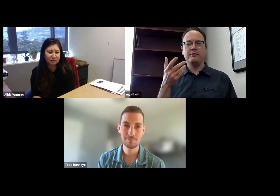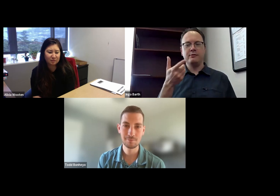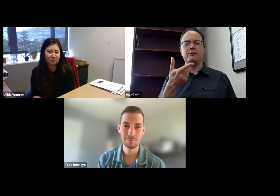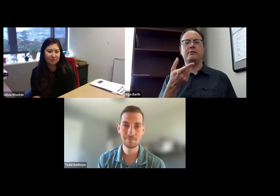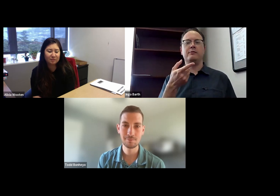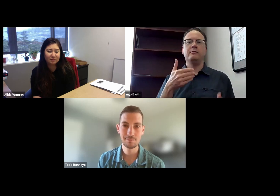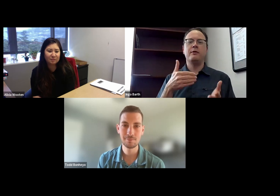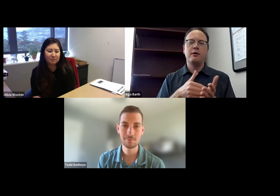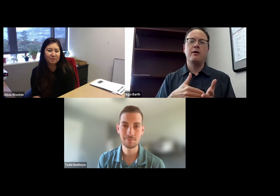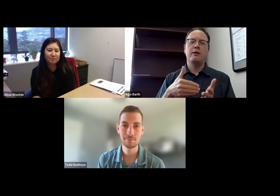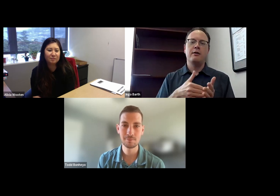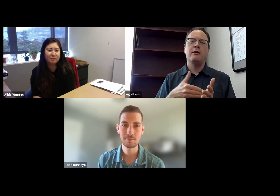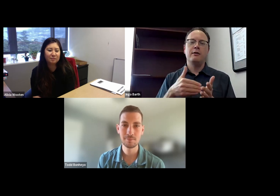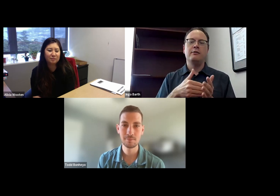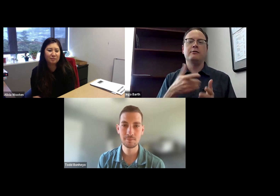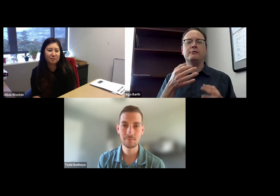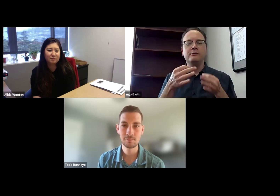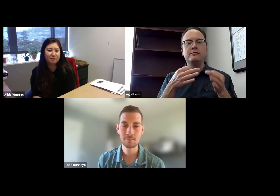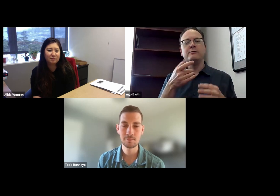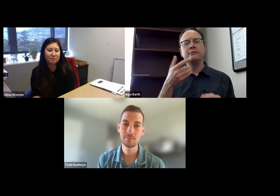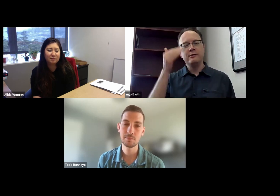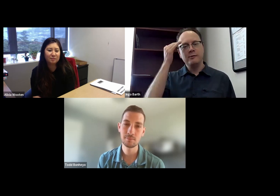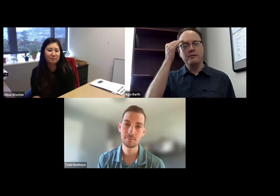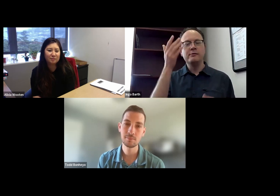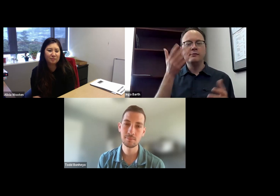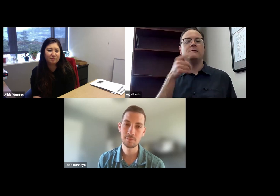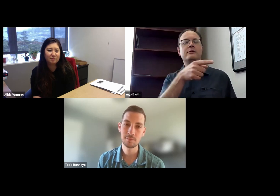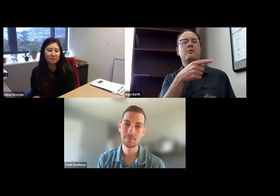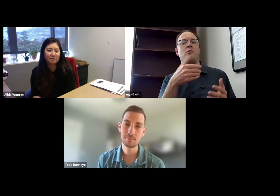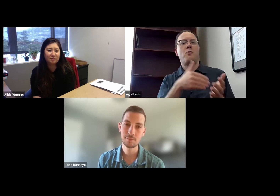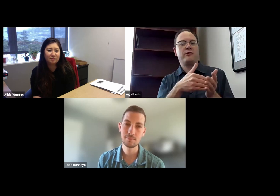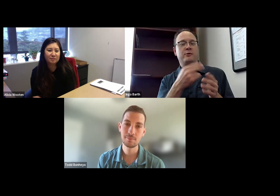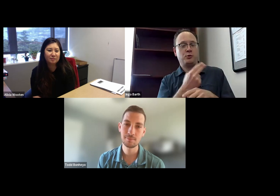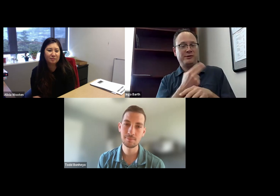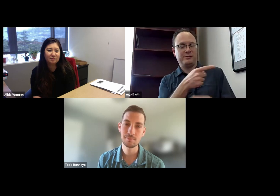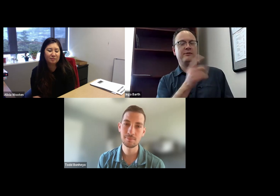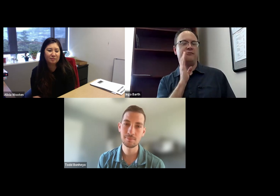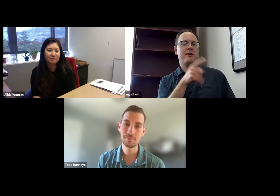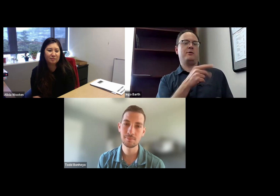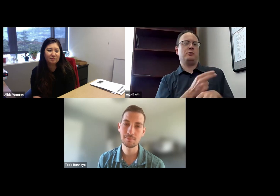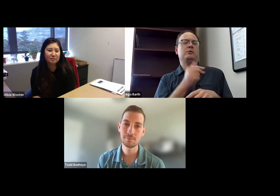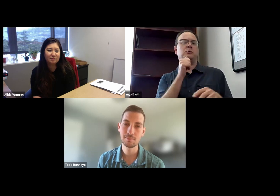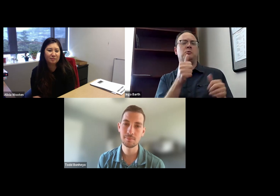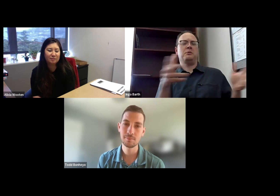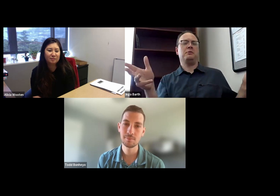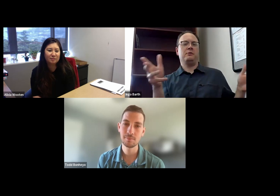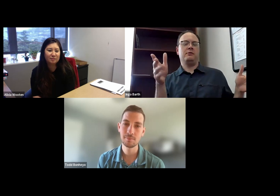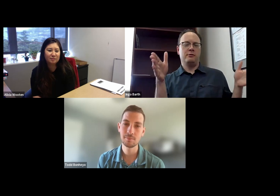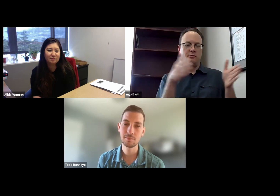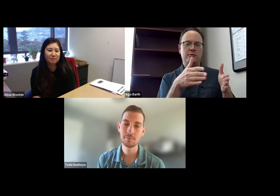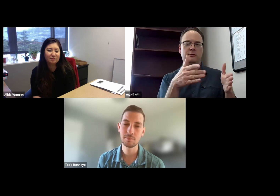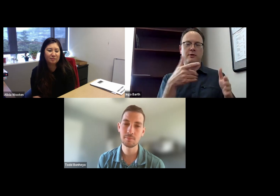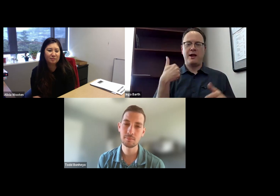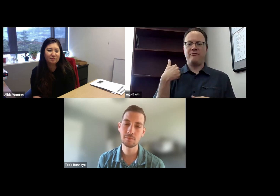So and some of them are really coming into common language more. Like if you sell glasses, you talk